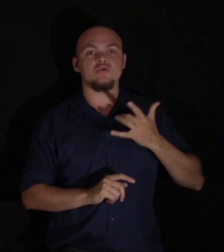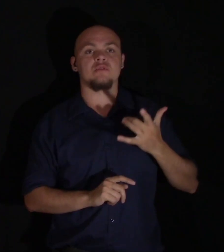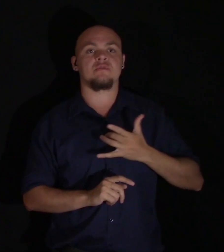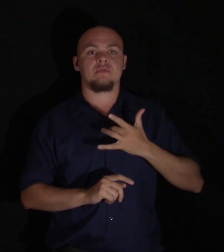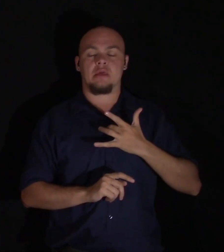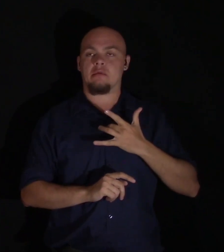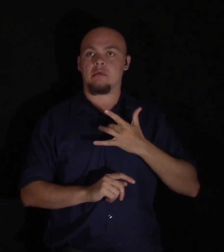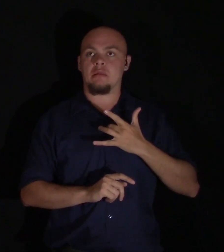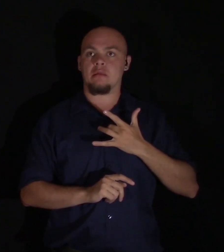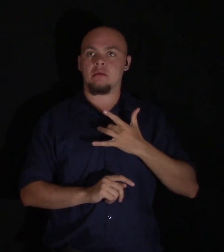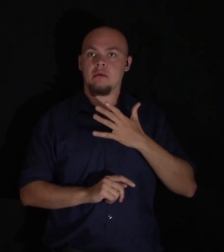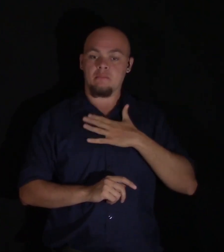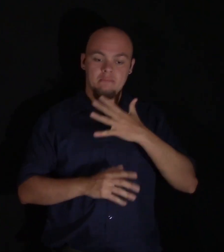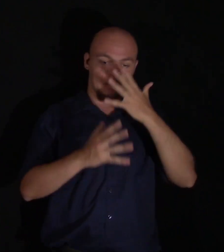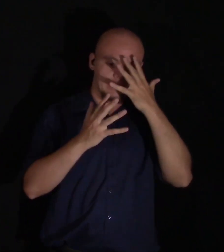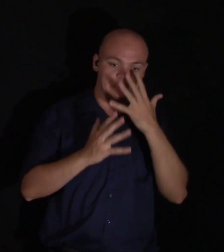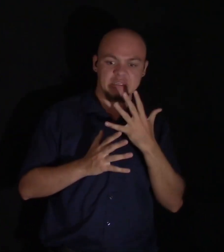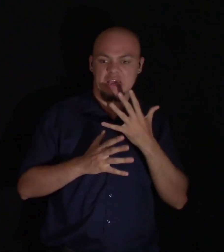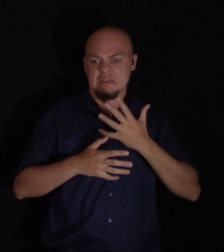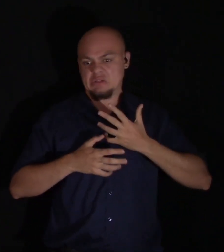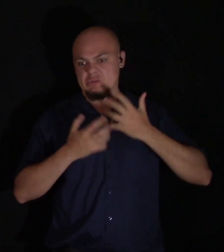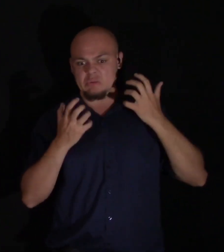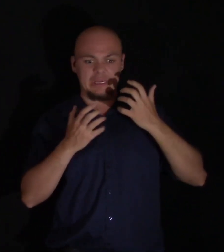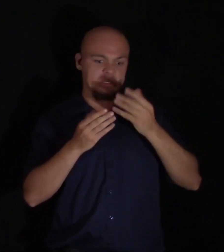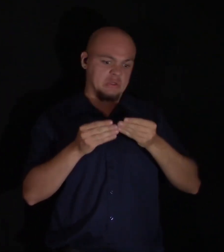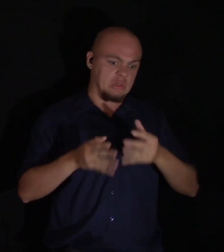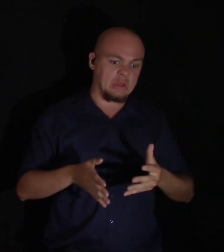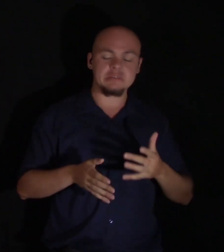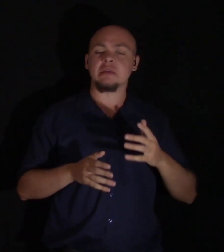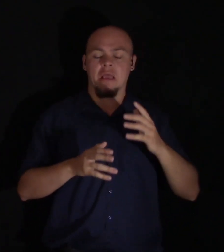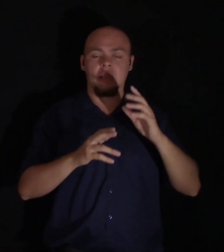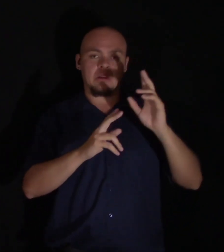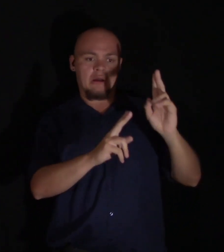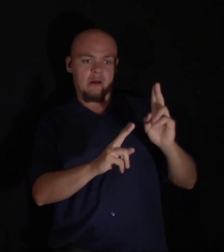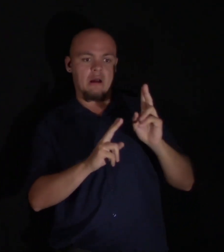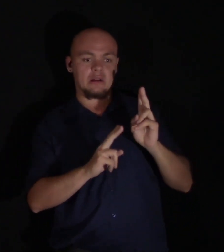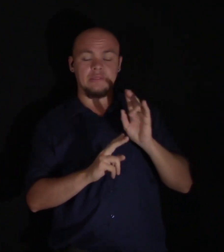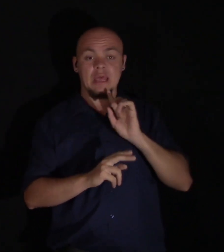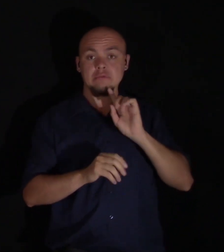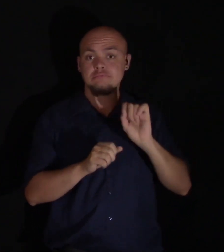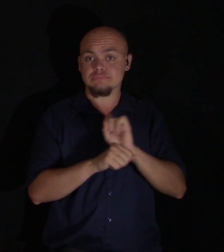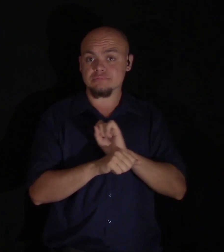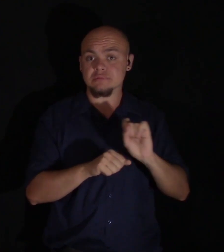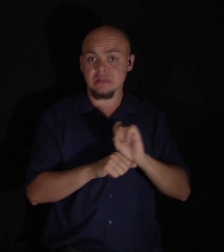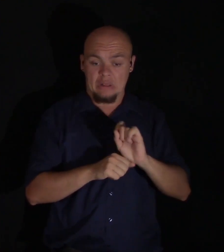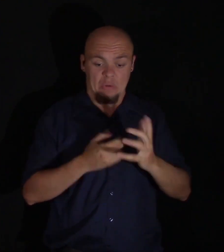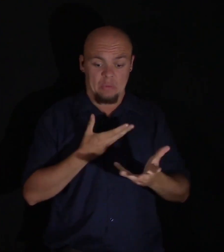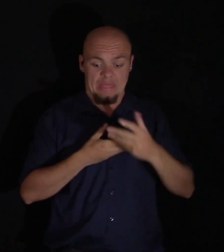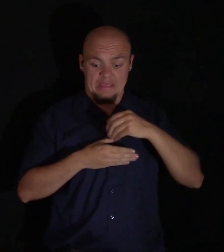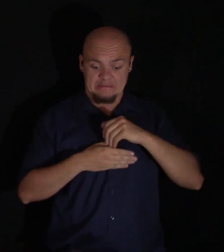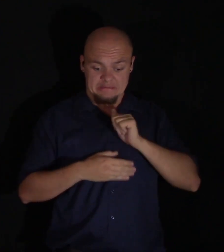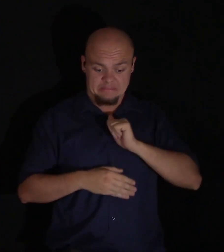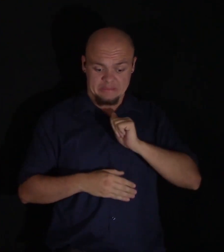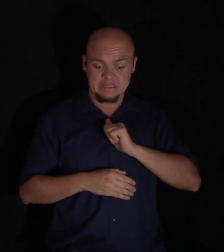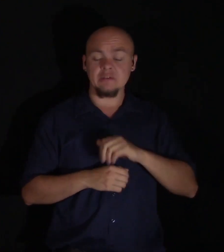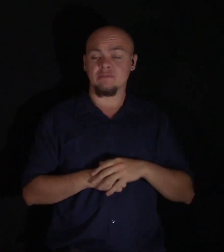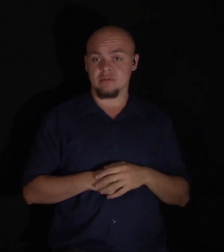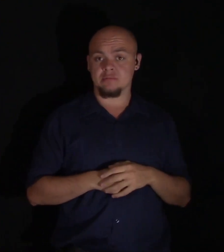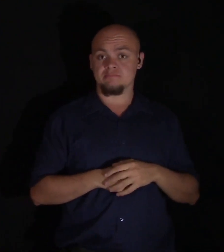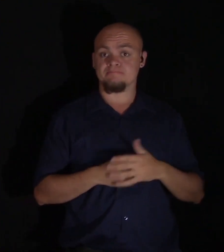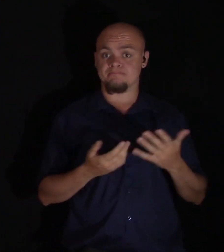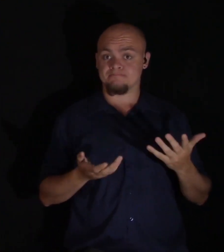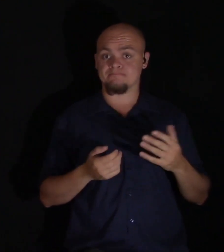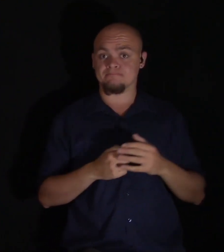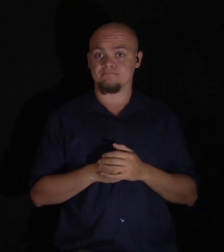honor my sadness, rage, and loss, because those were the real and raw emotions coursing through me. After